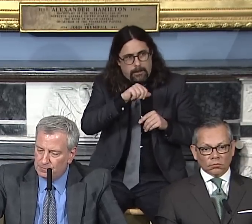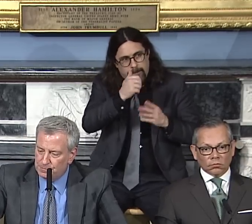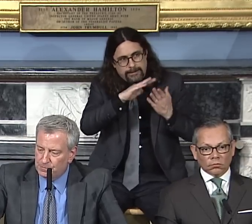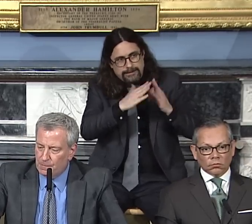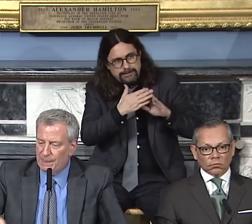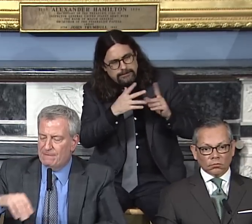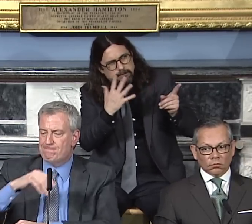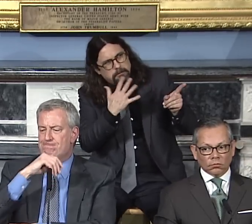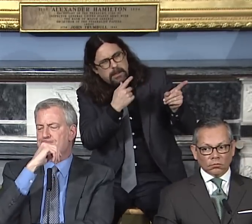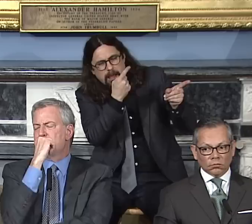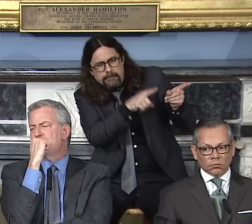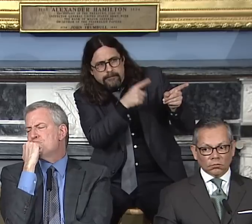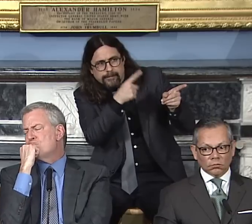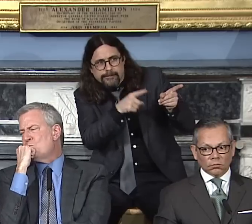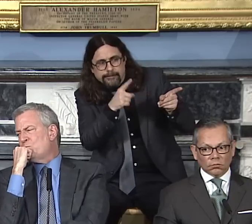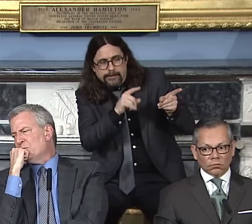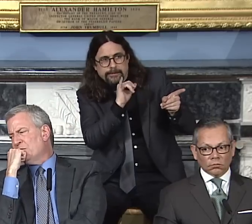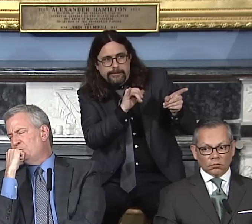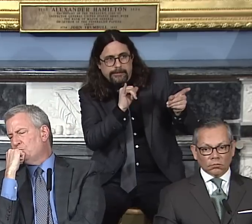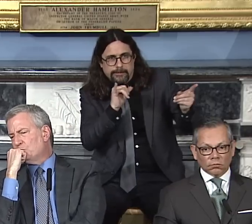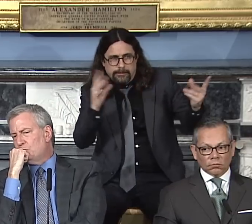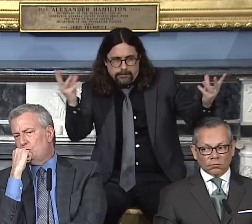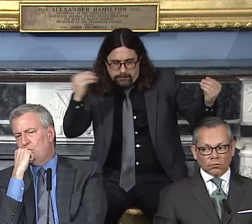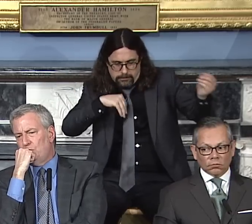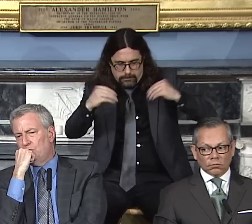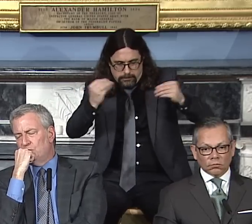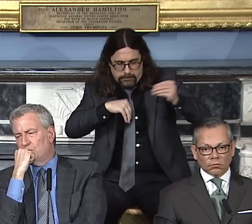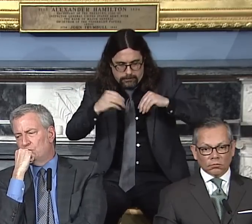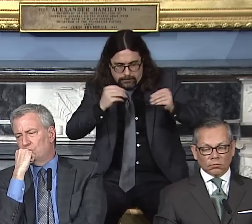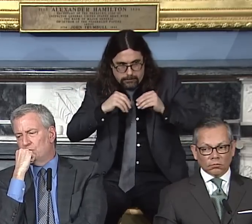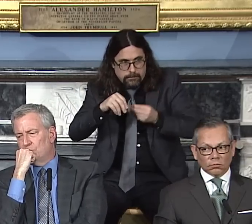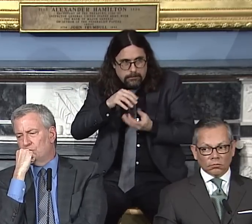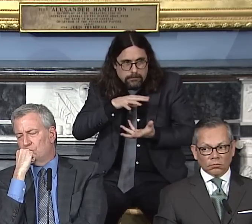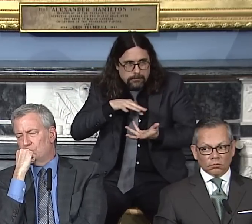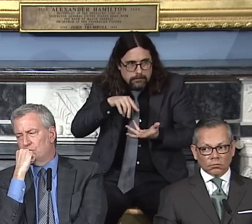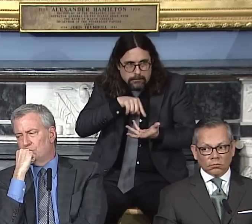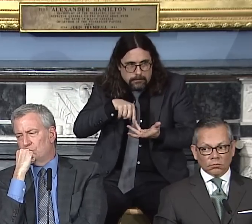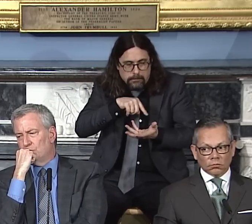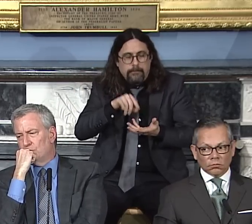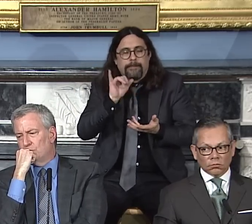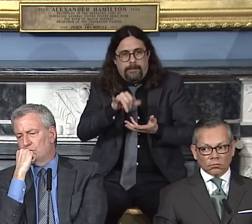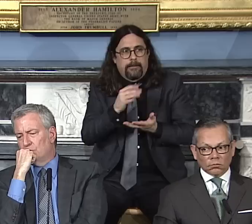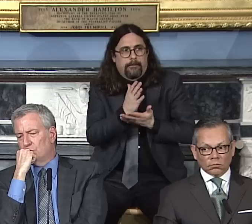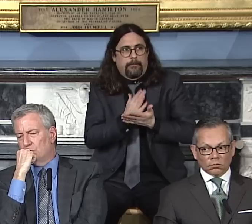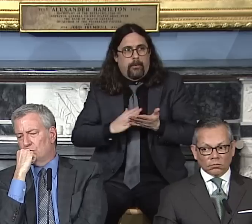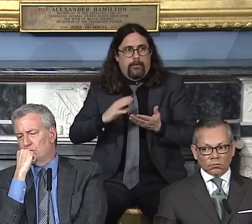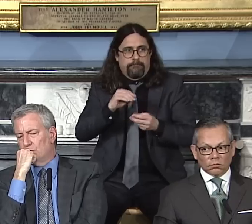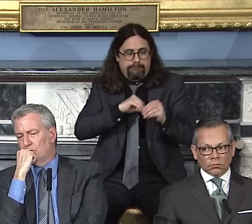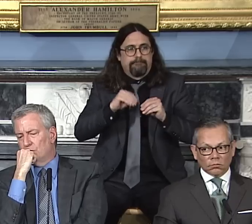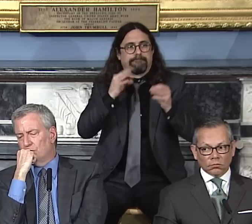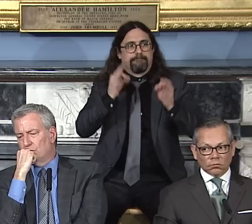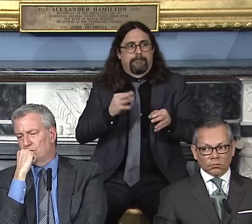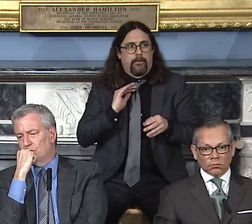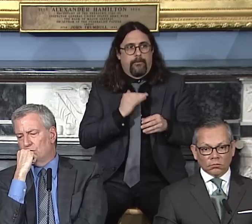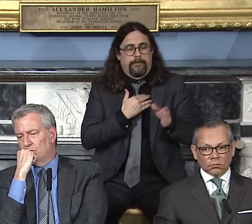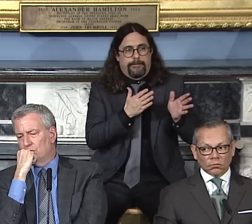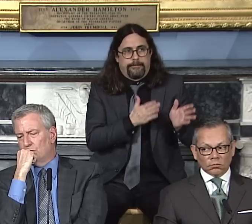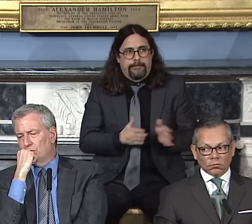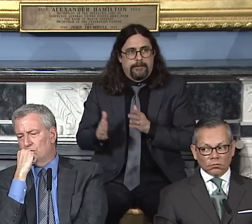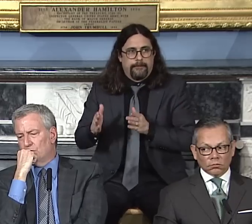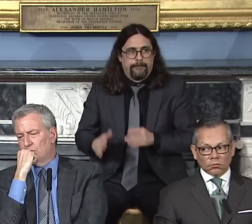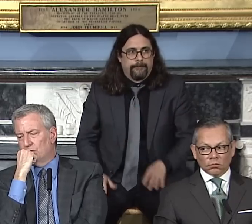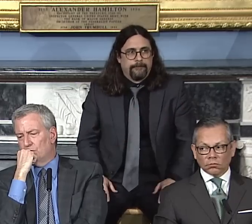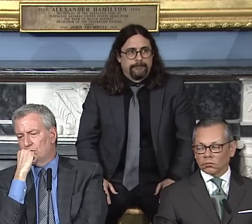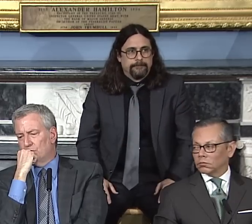experiencing so we can integrate that into the longstanding plans that we've had. And so, part of the role